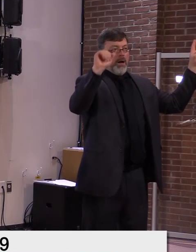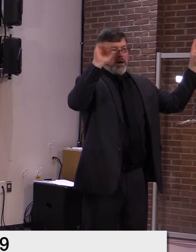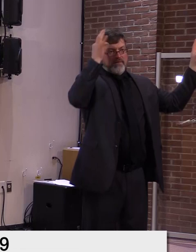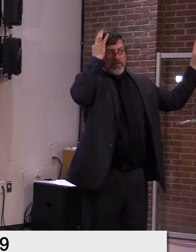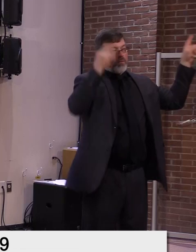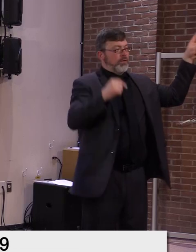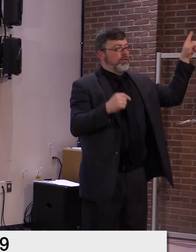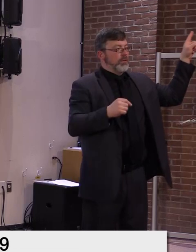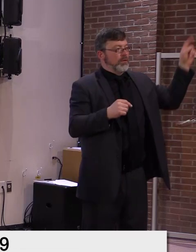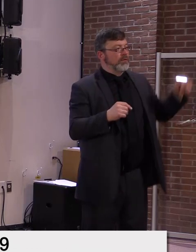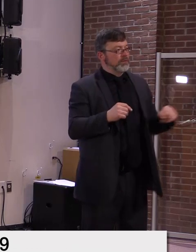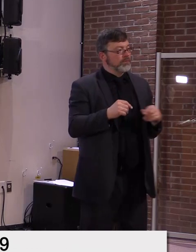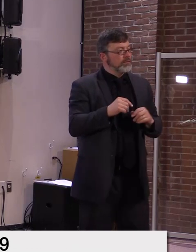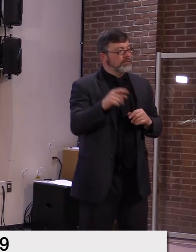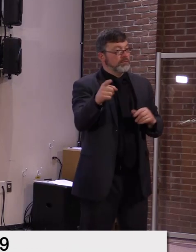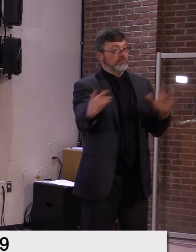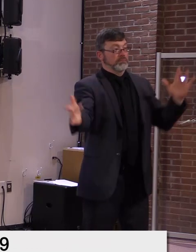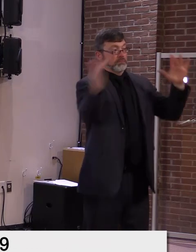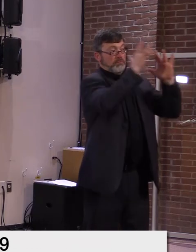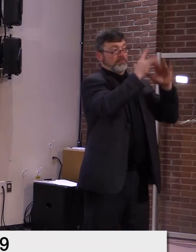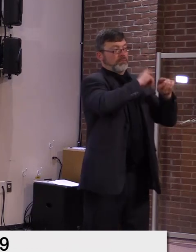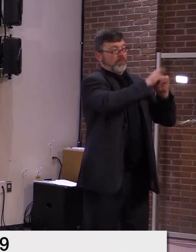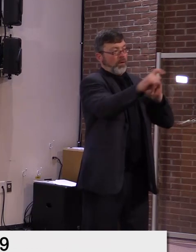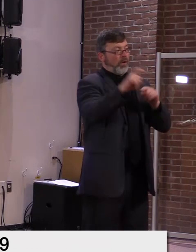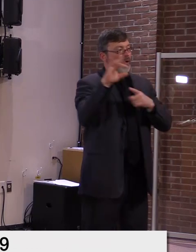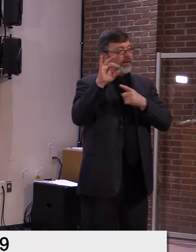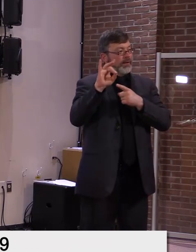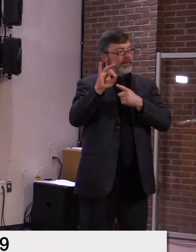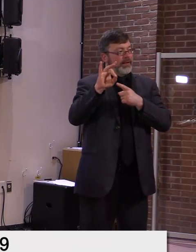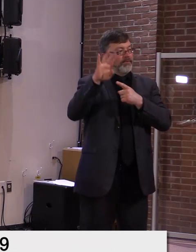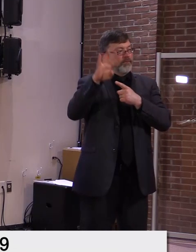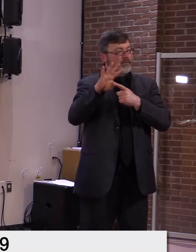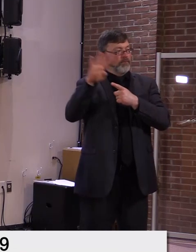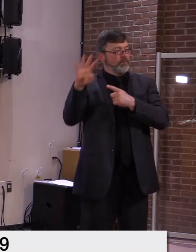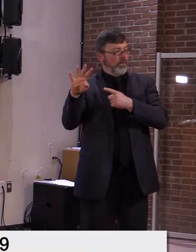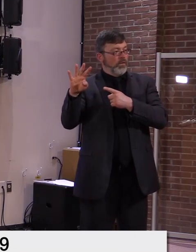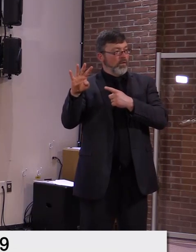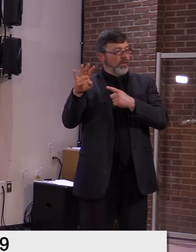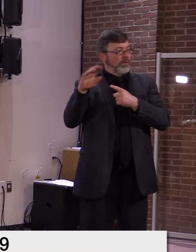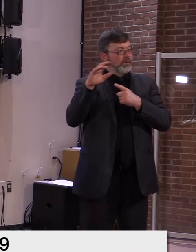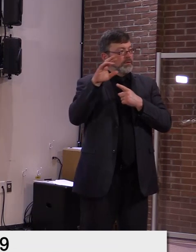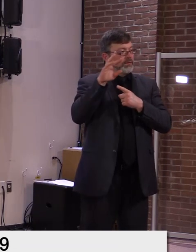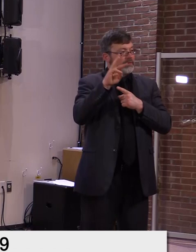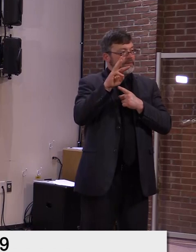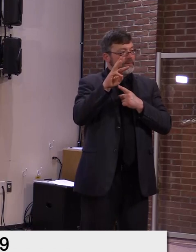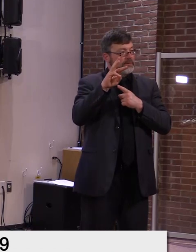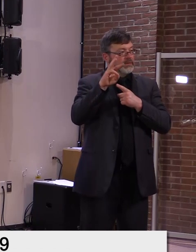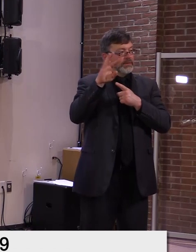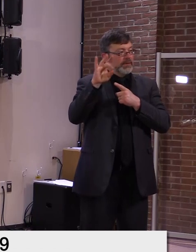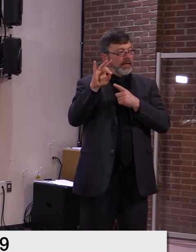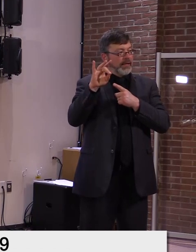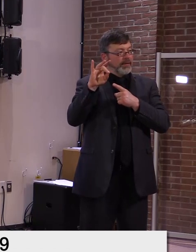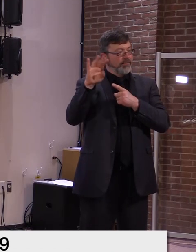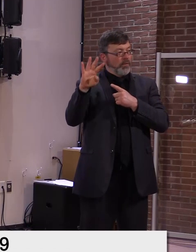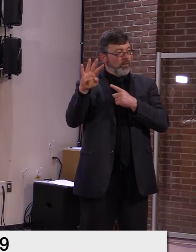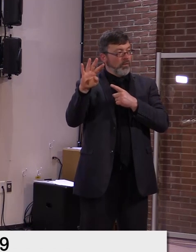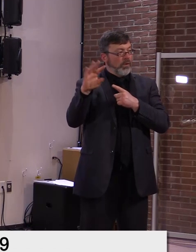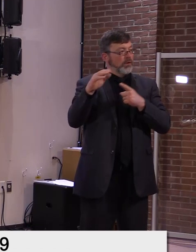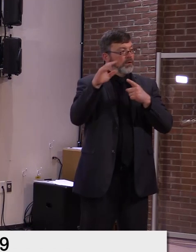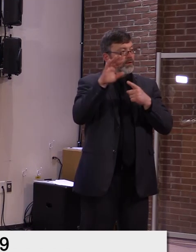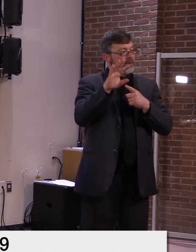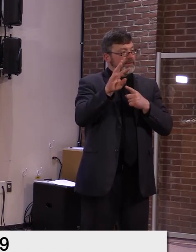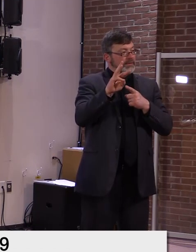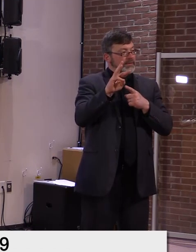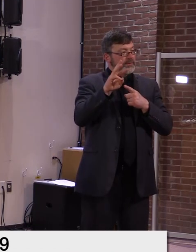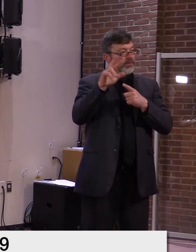6333. Online registration is not available. We are very sorry for your loss. At this